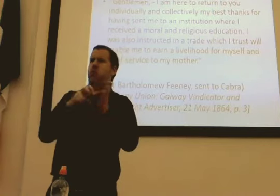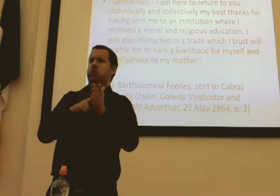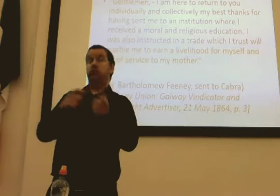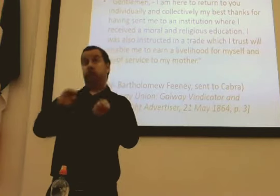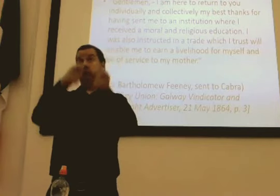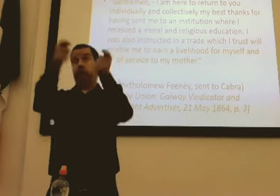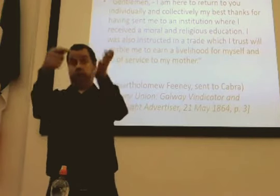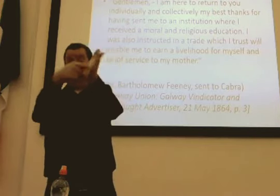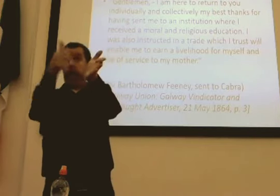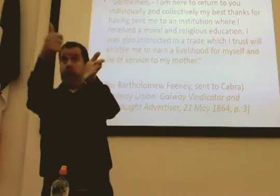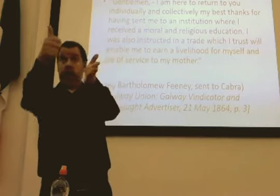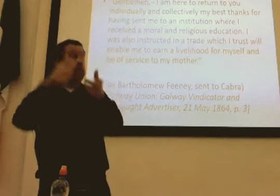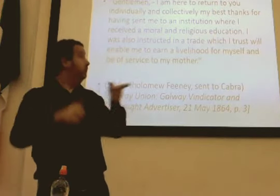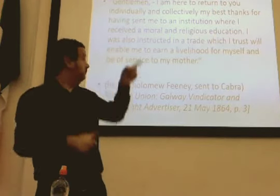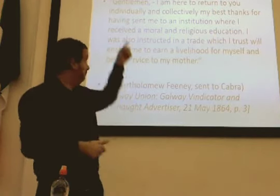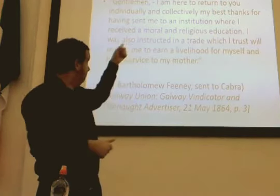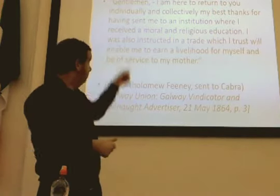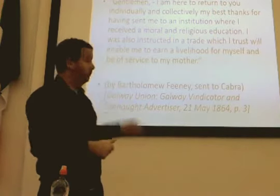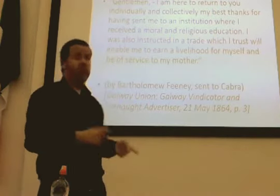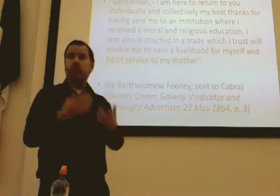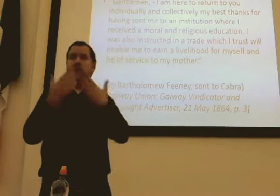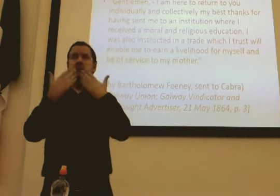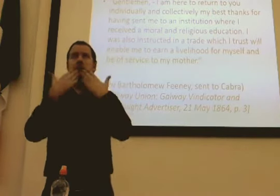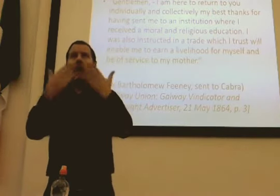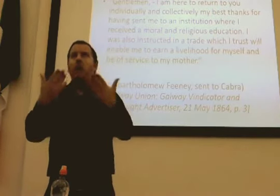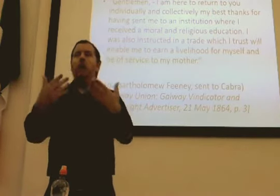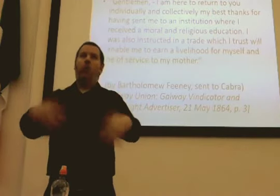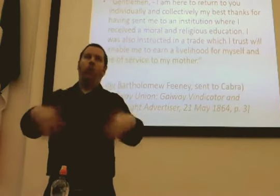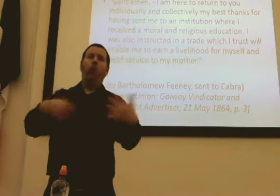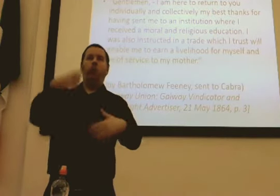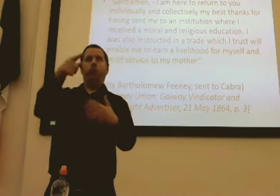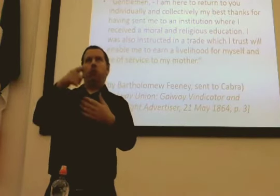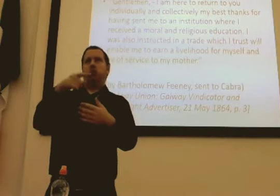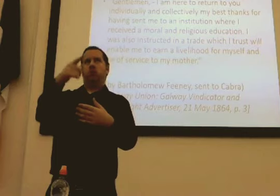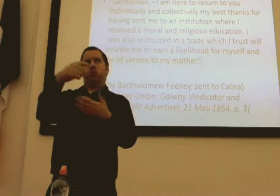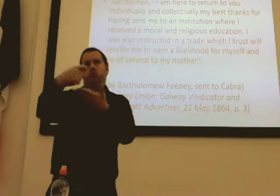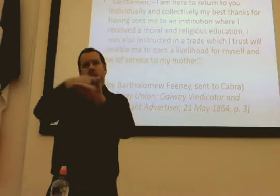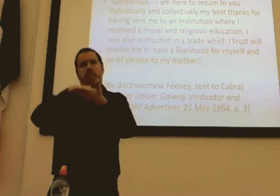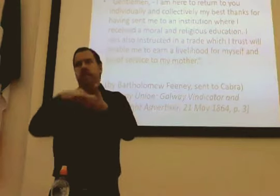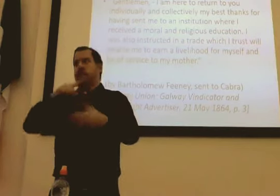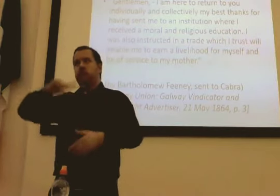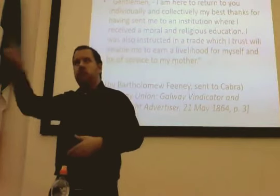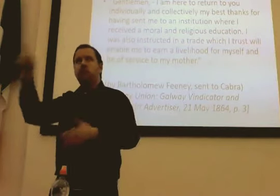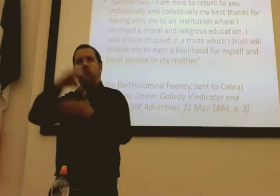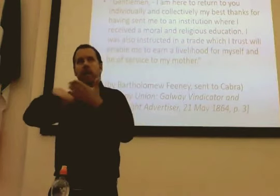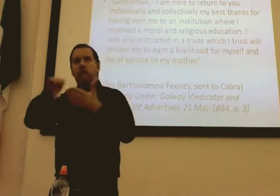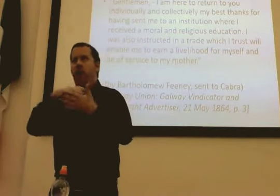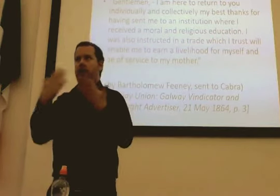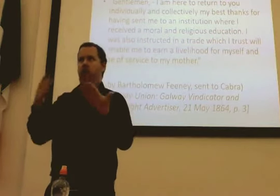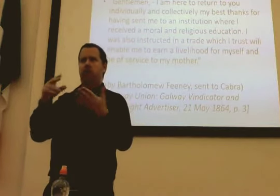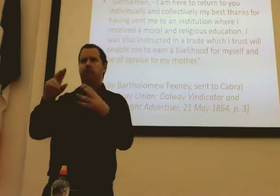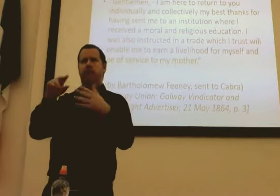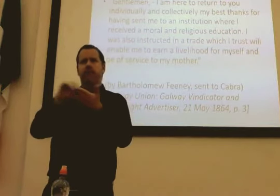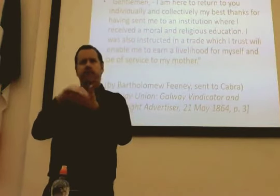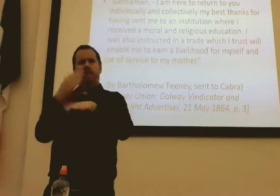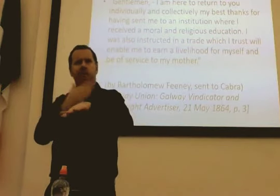deaf person, and then they sent him notes. He sent a note to thank the Board of Guardians for allowing him to